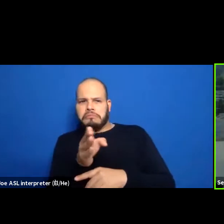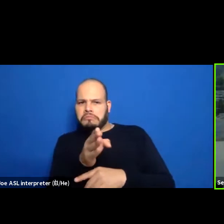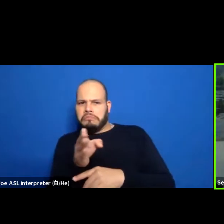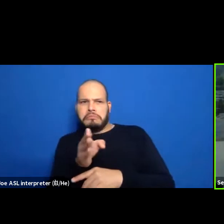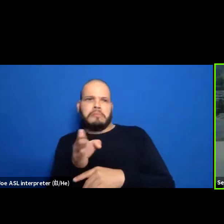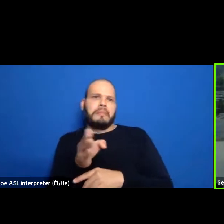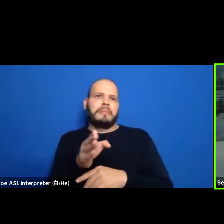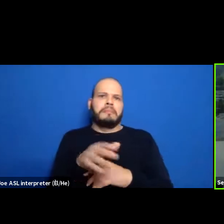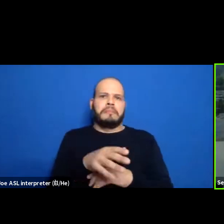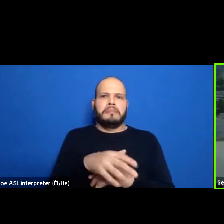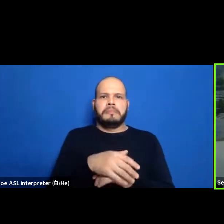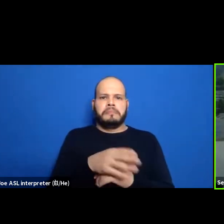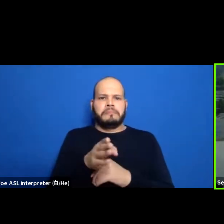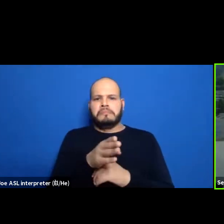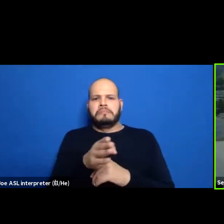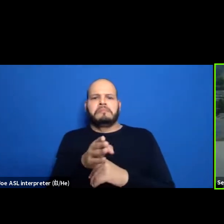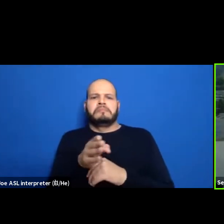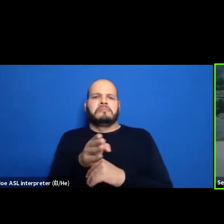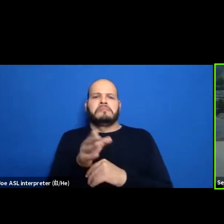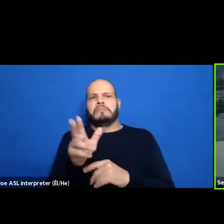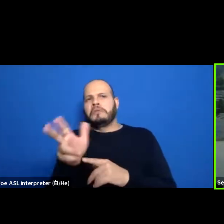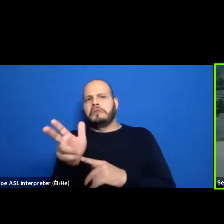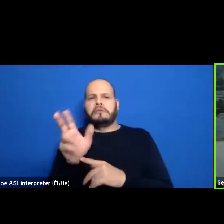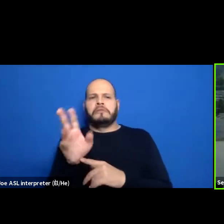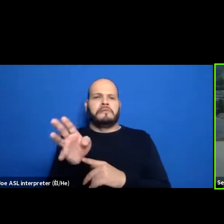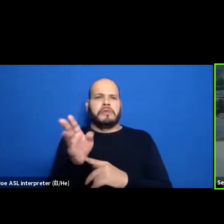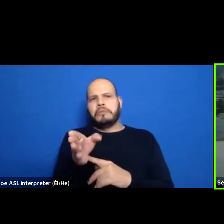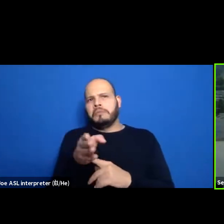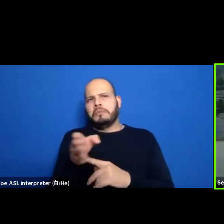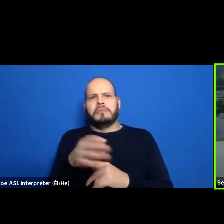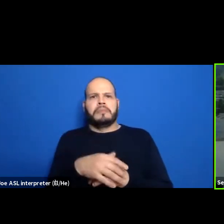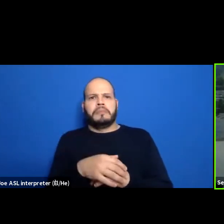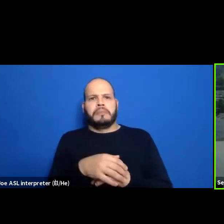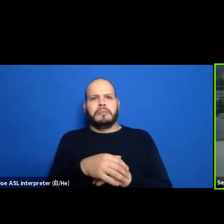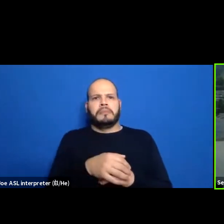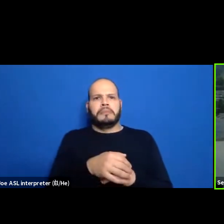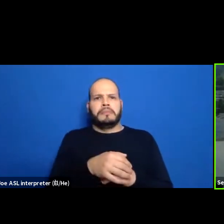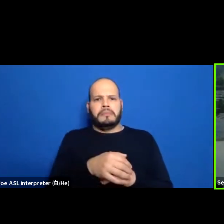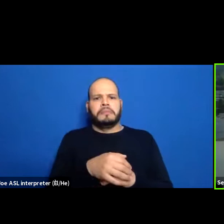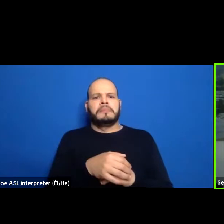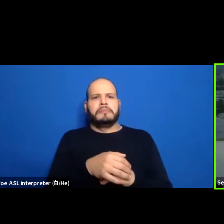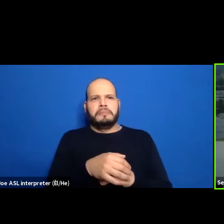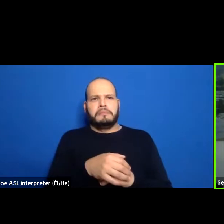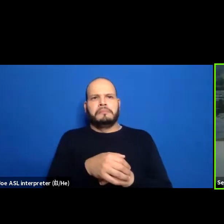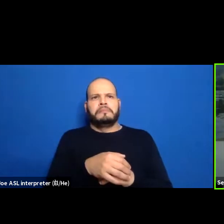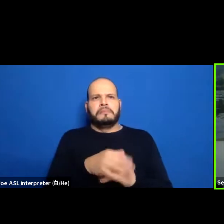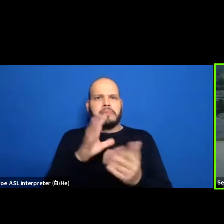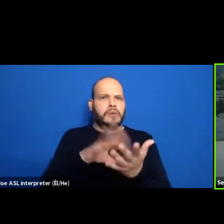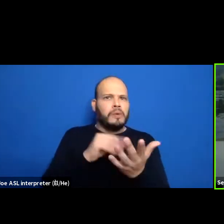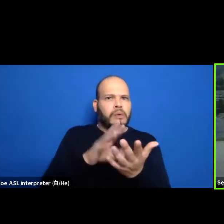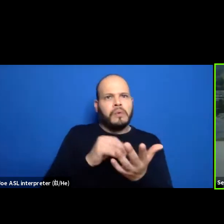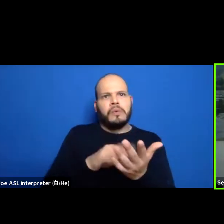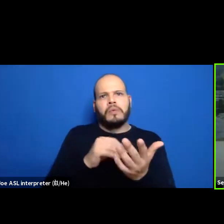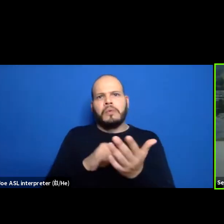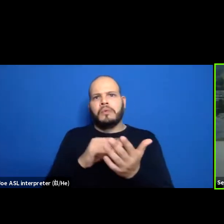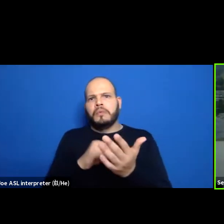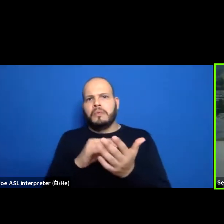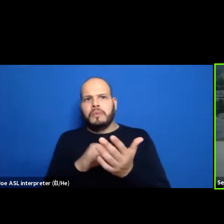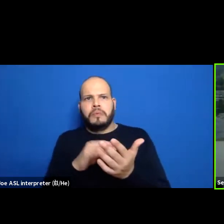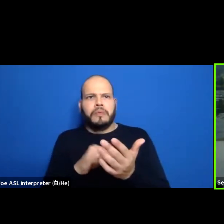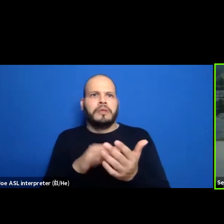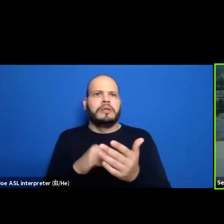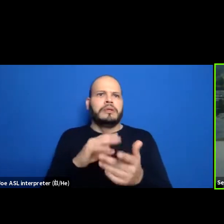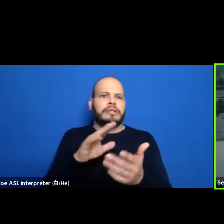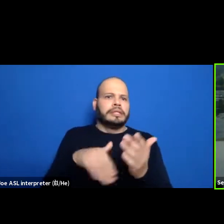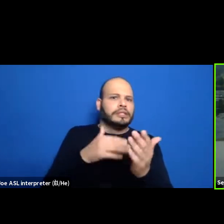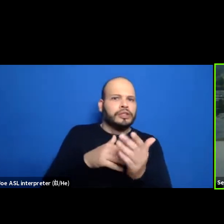teaching or learning practice that might be of interest to educators. And we'll begin with Osceola and then have